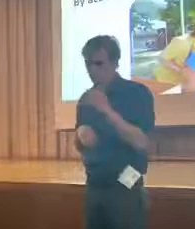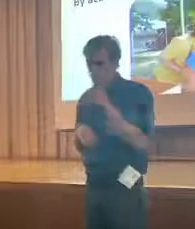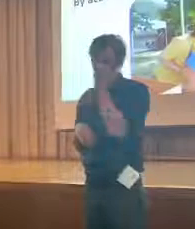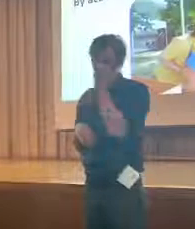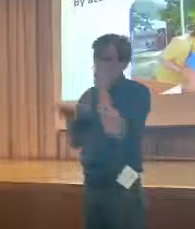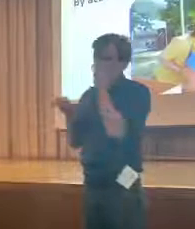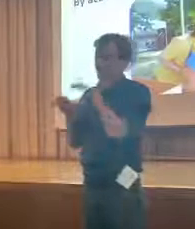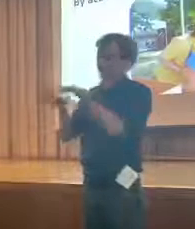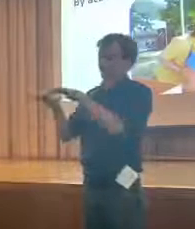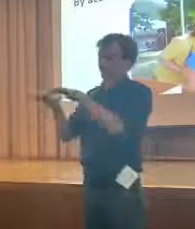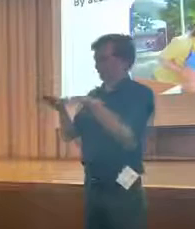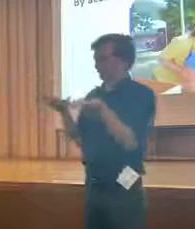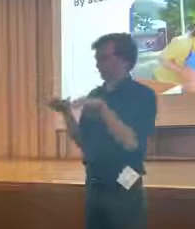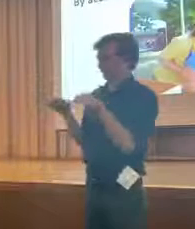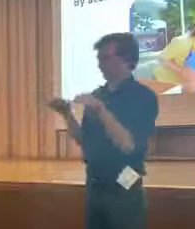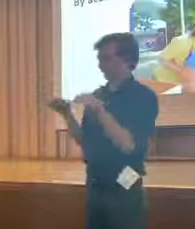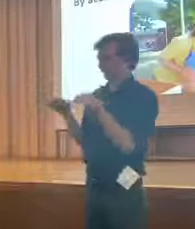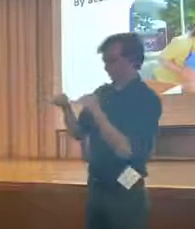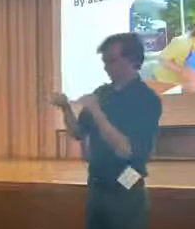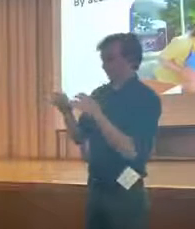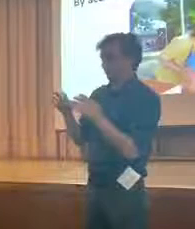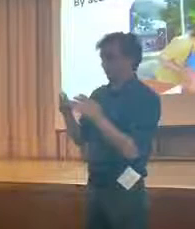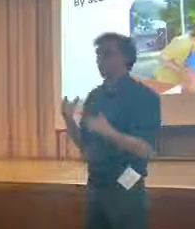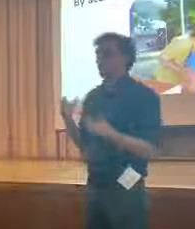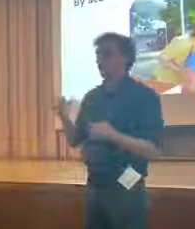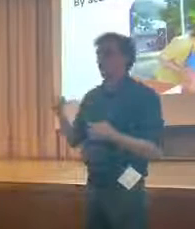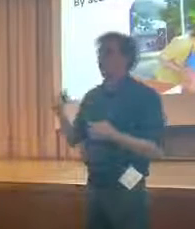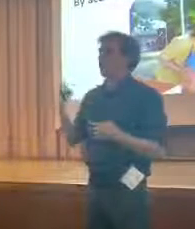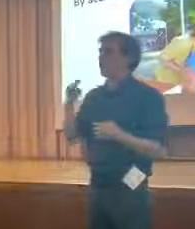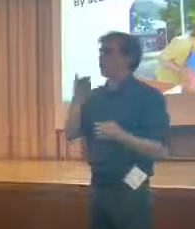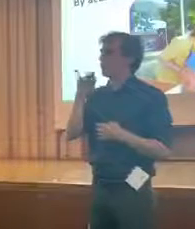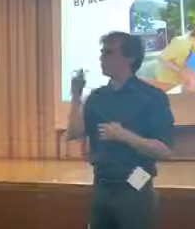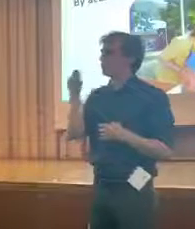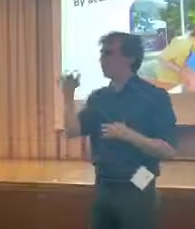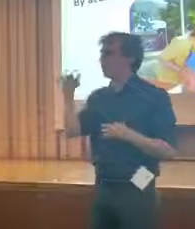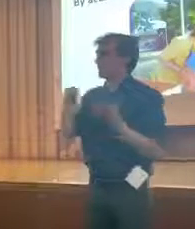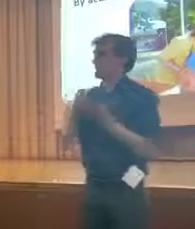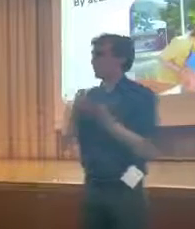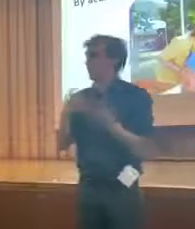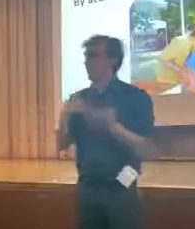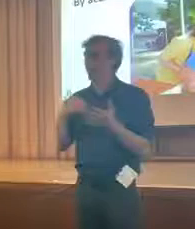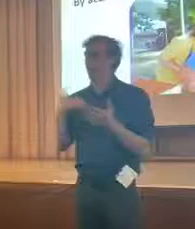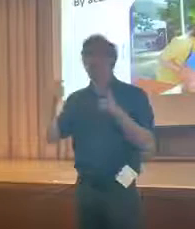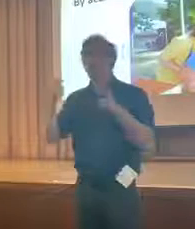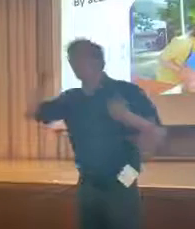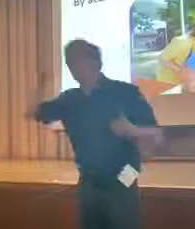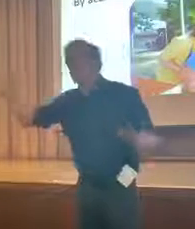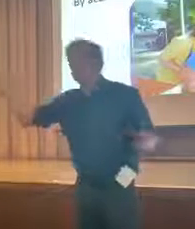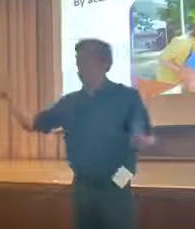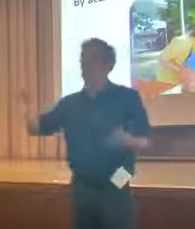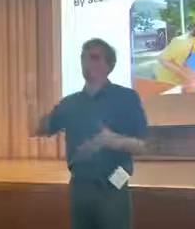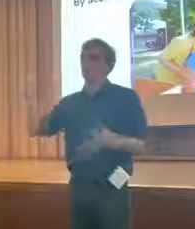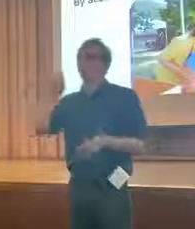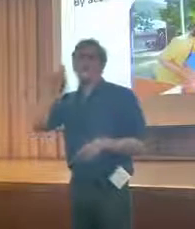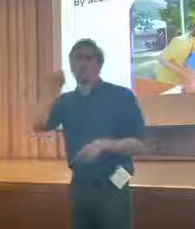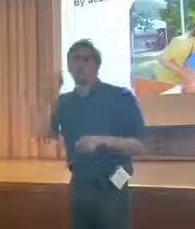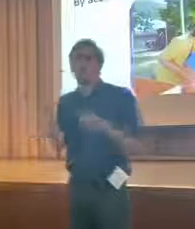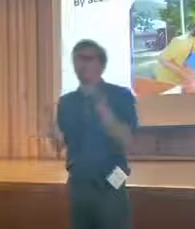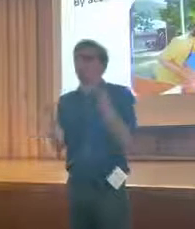most comprehensive World Transit programs in the United States. We had 80 small town